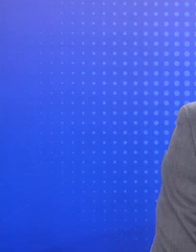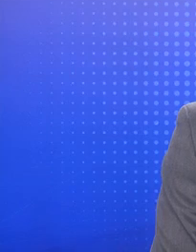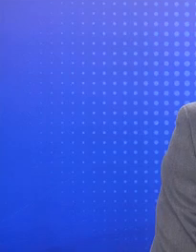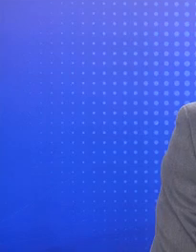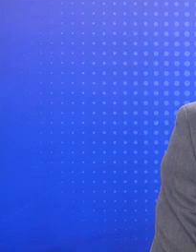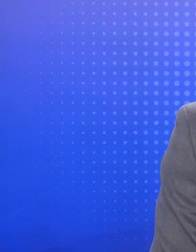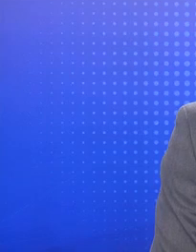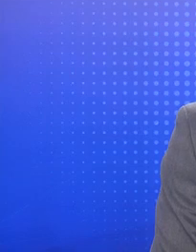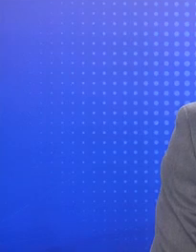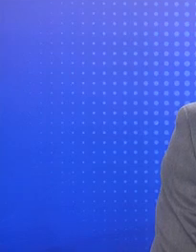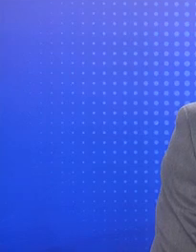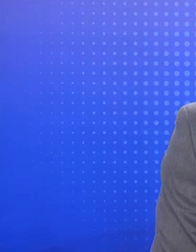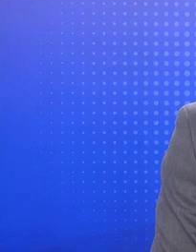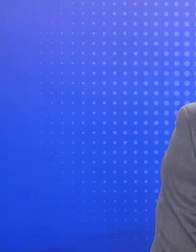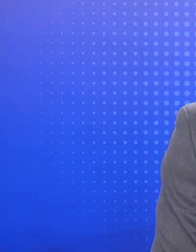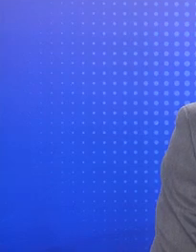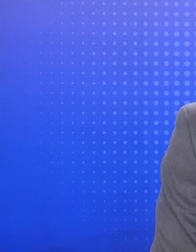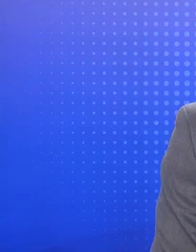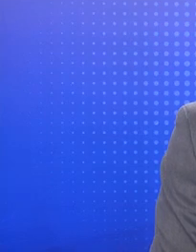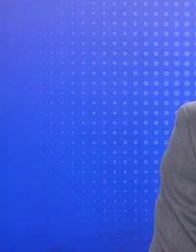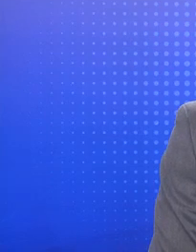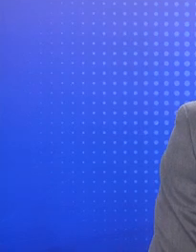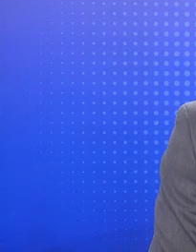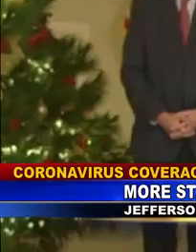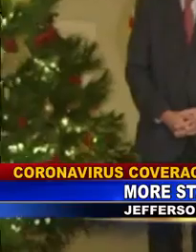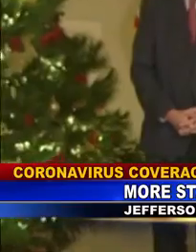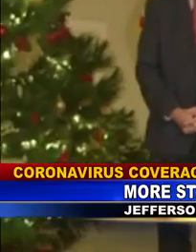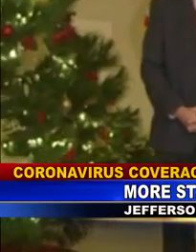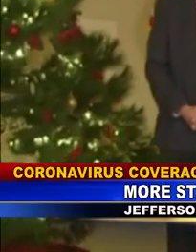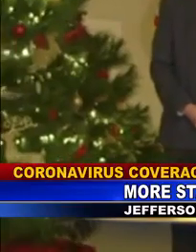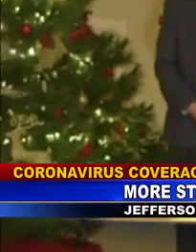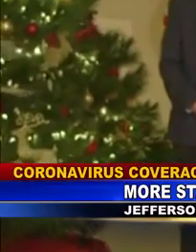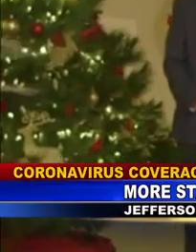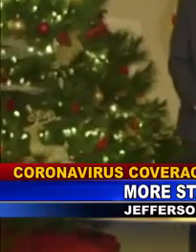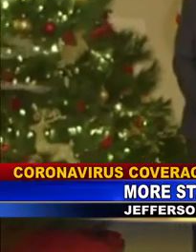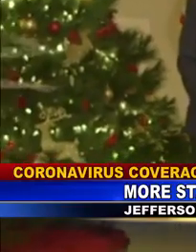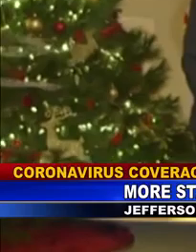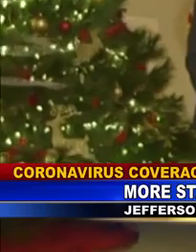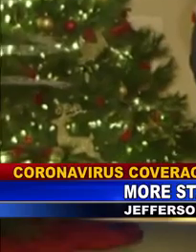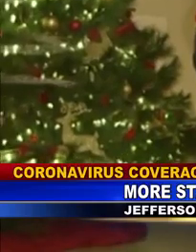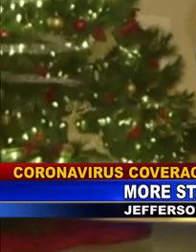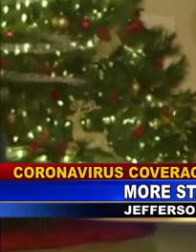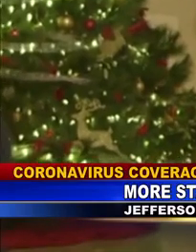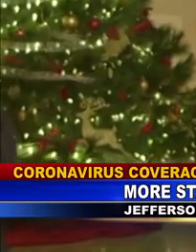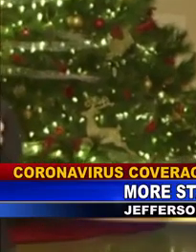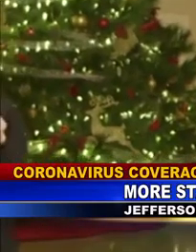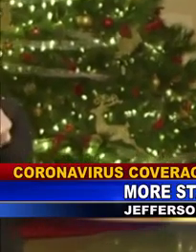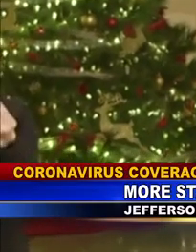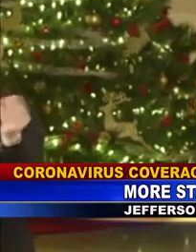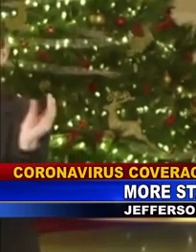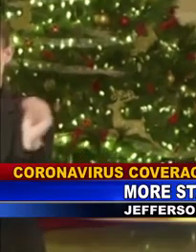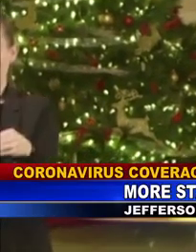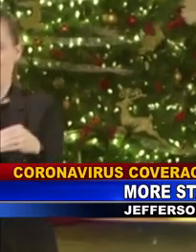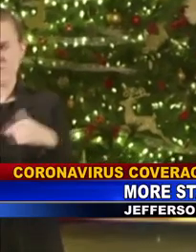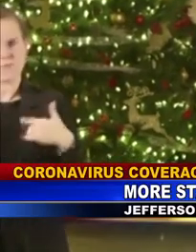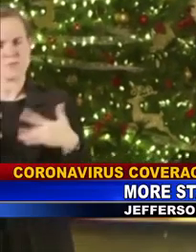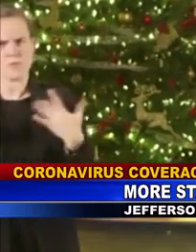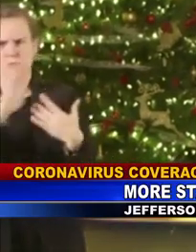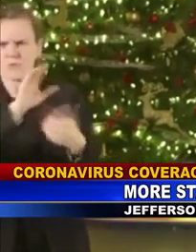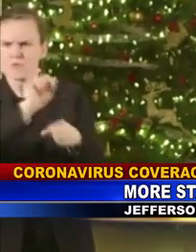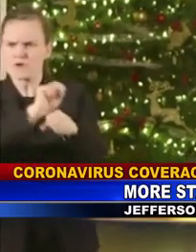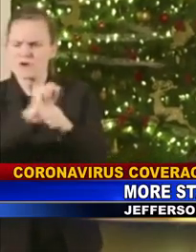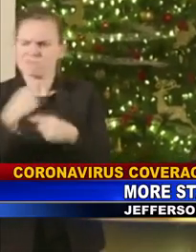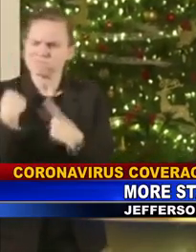workers into work in hospitals across the state. 760 staff members will be deployed to areas. They'll include